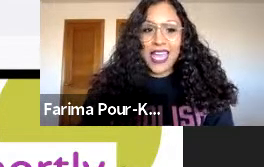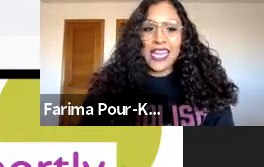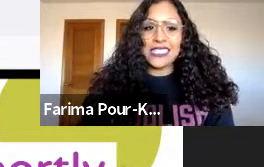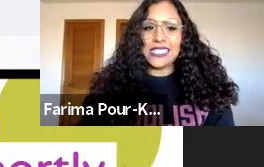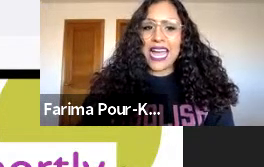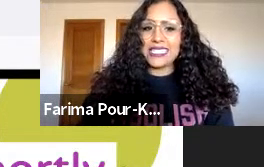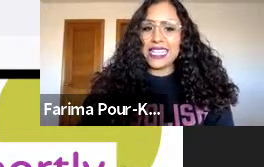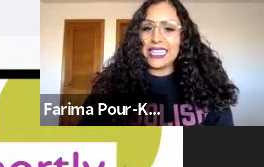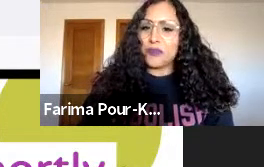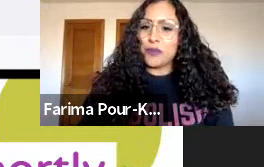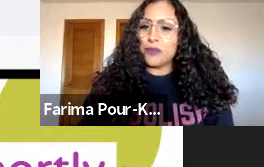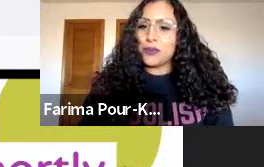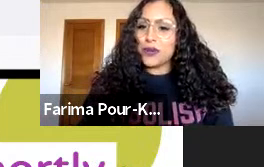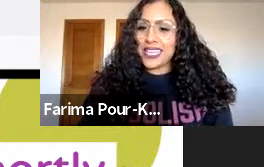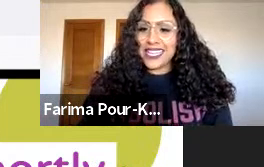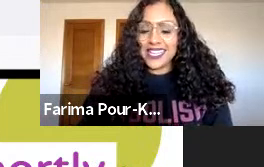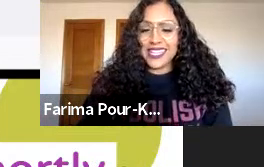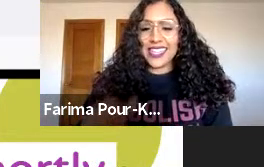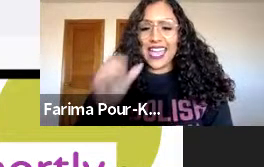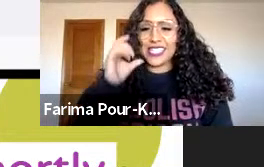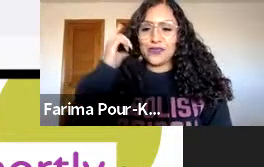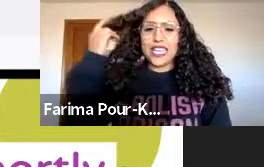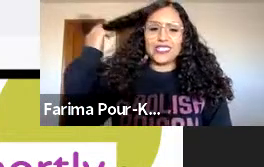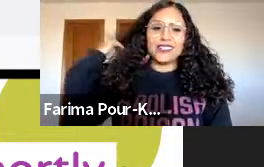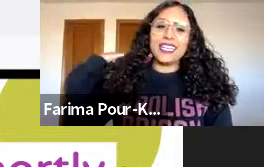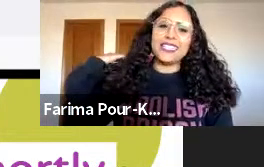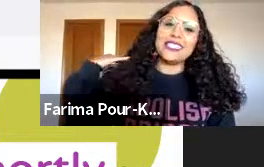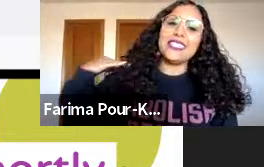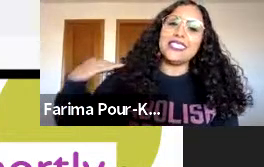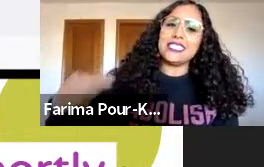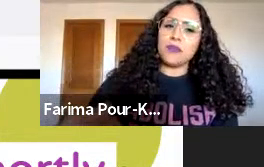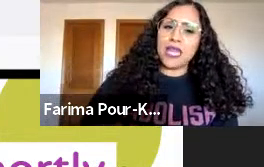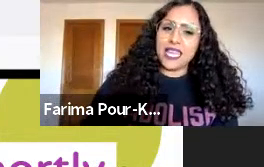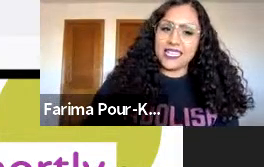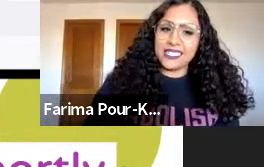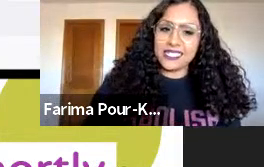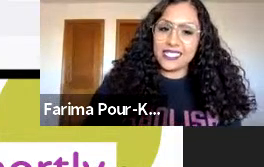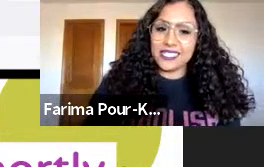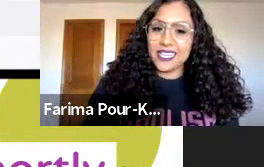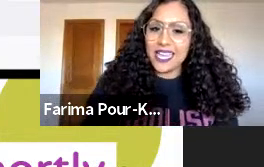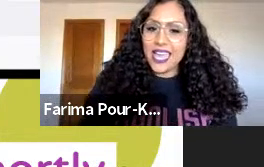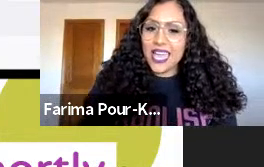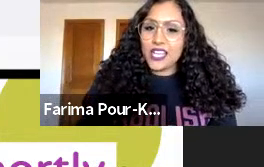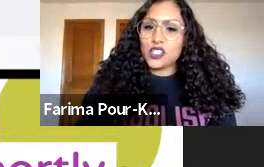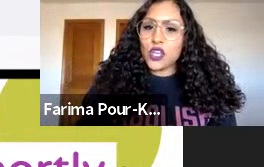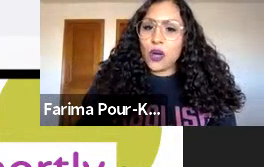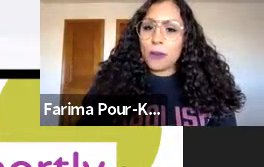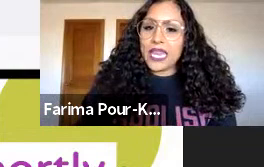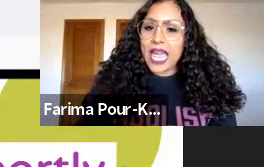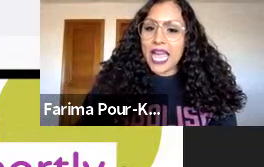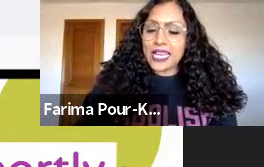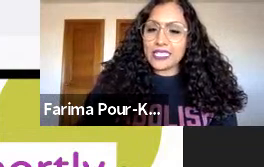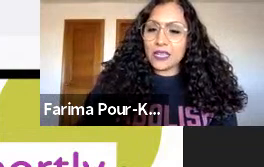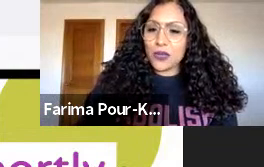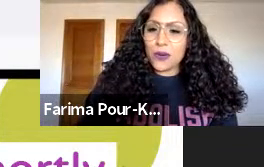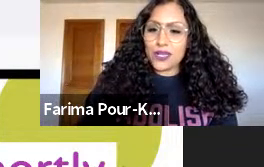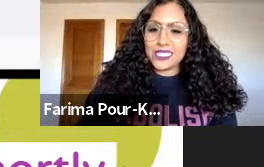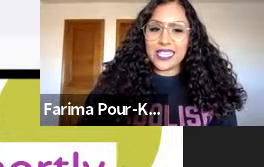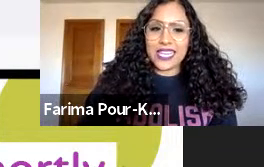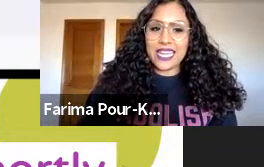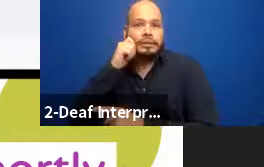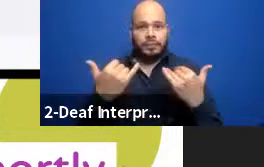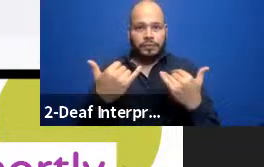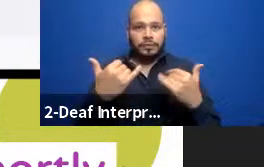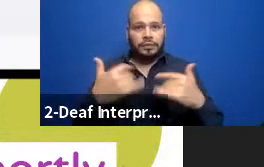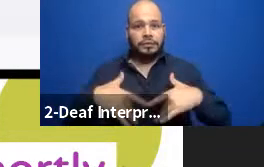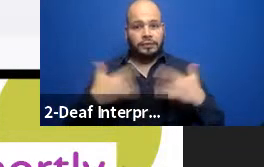y'all. Just asking that we breathe as we enter into this space. So I'm going to ask that we go on